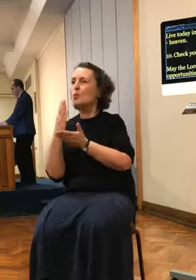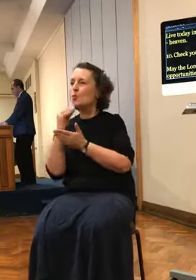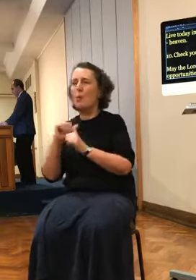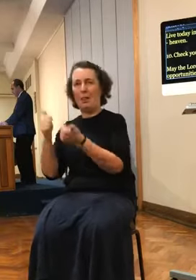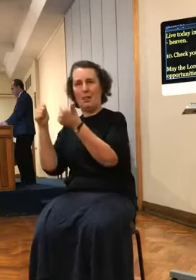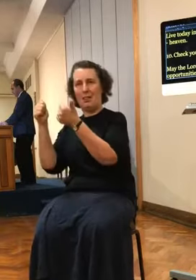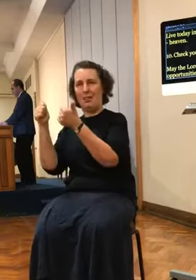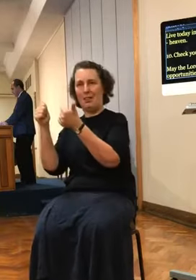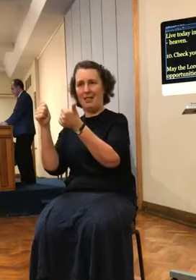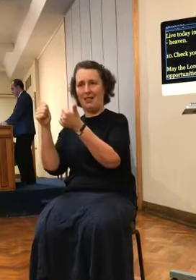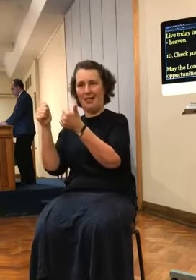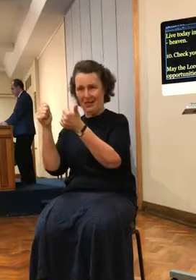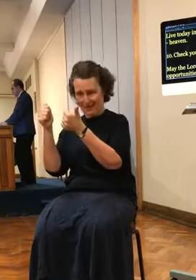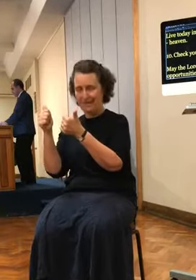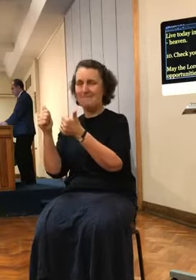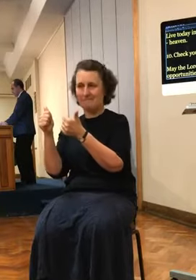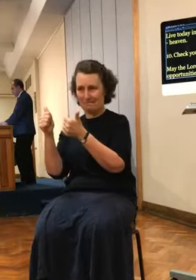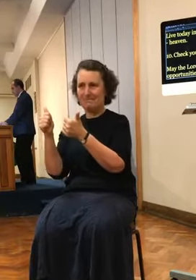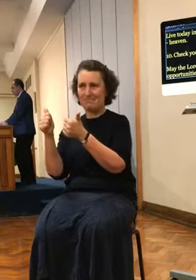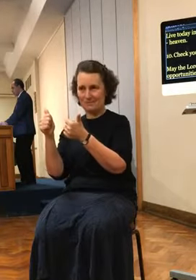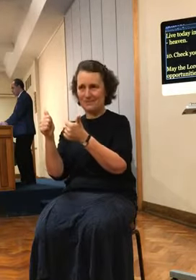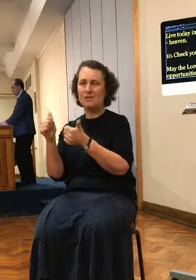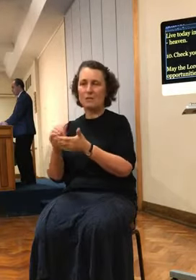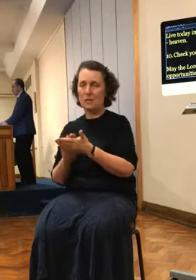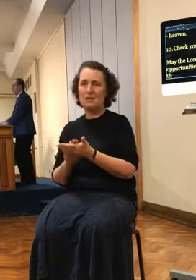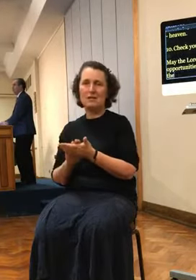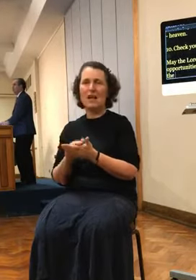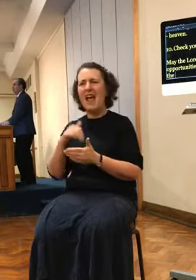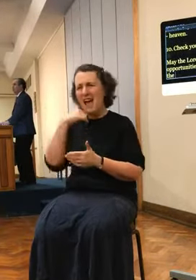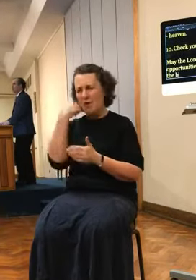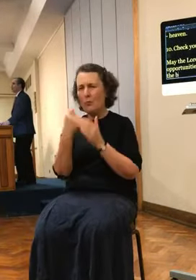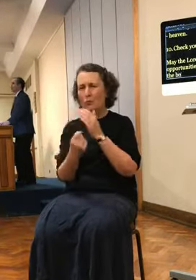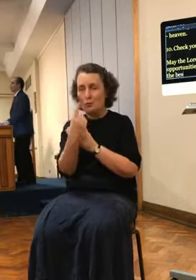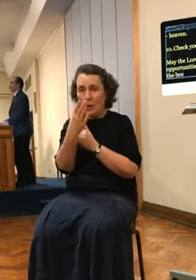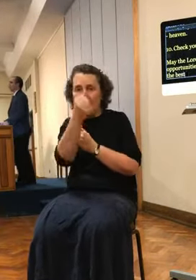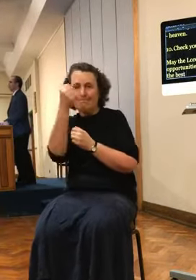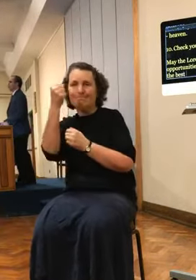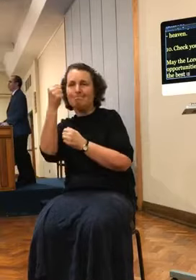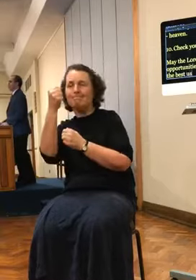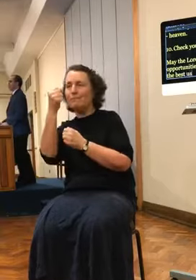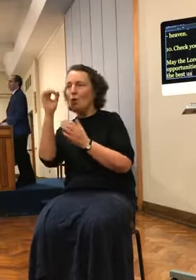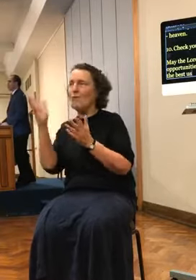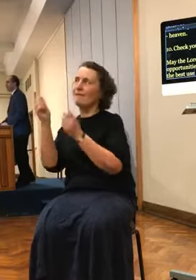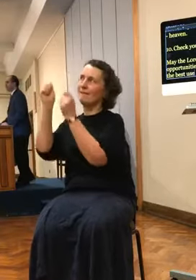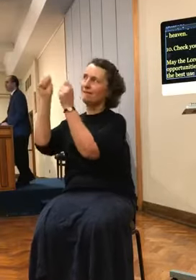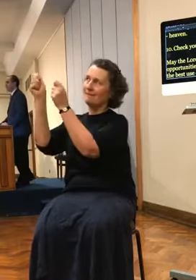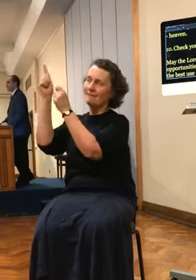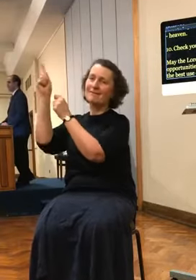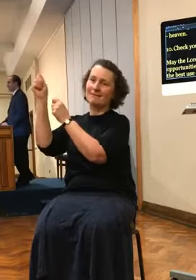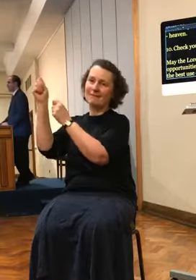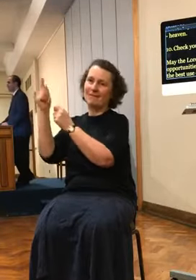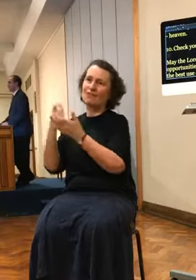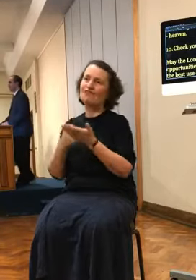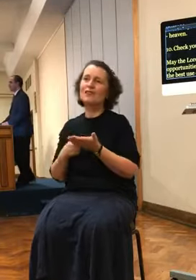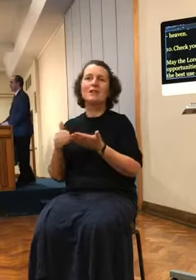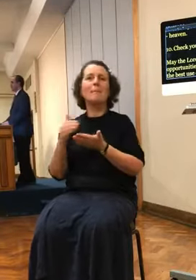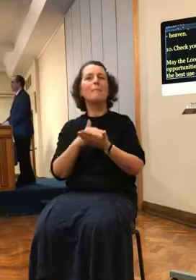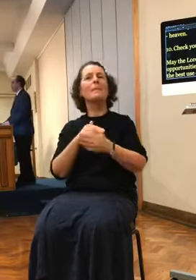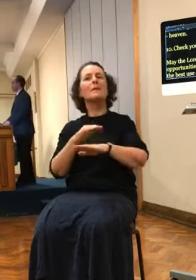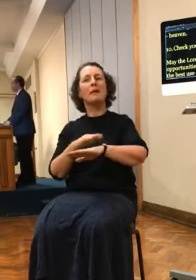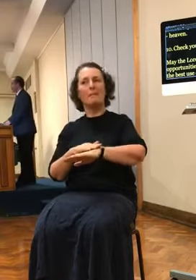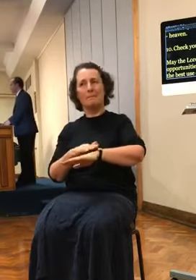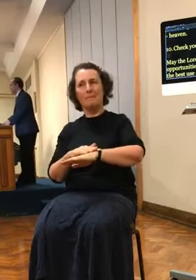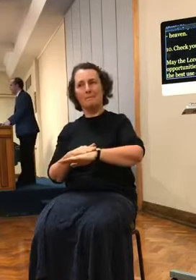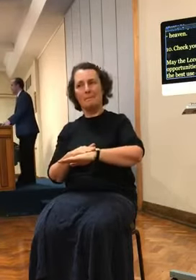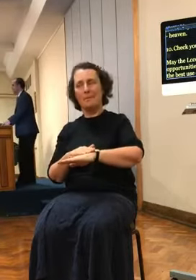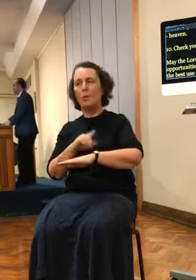make the best use of each opportunity for his glory. Redeem the time,